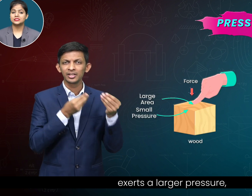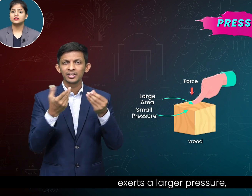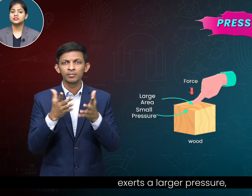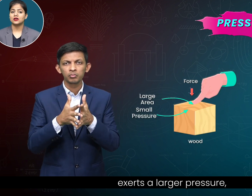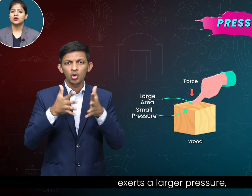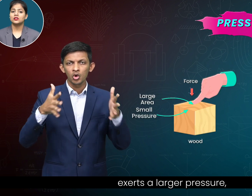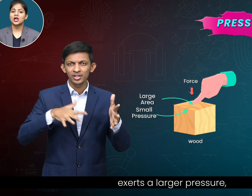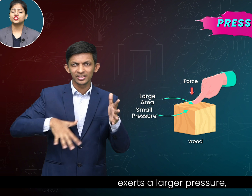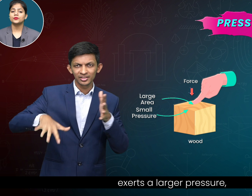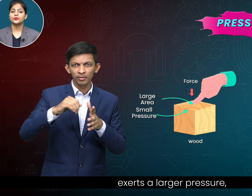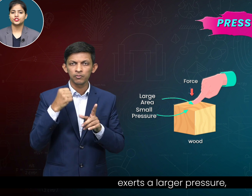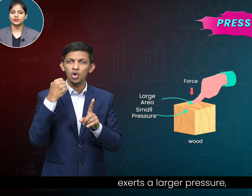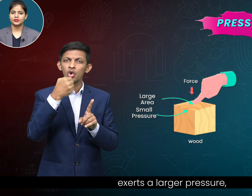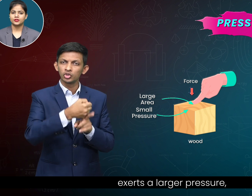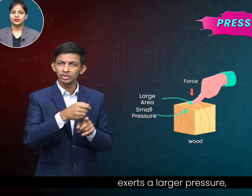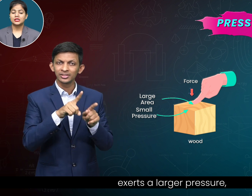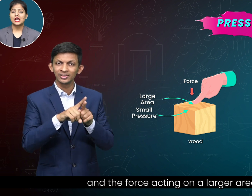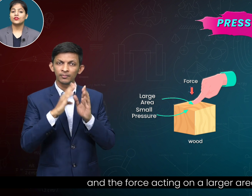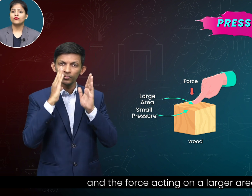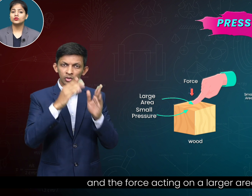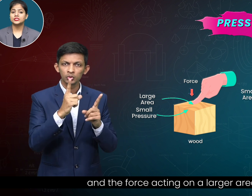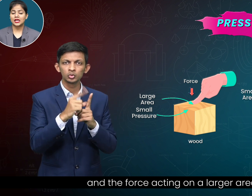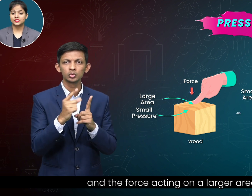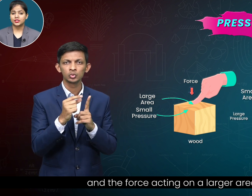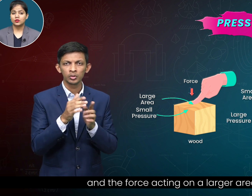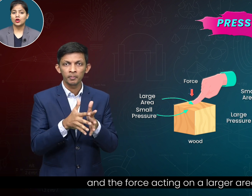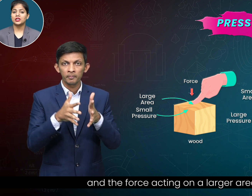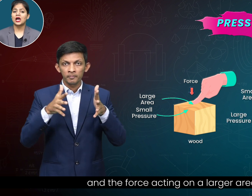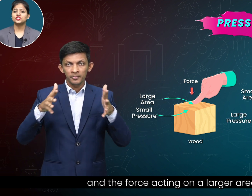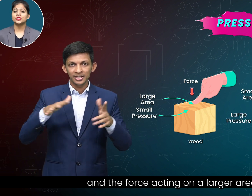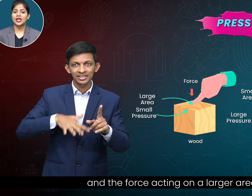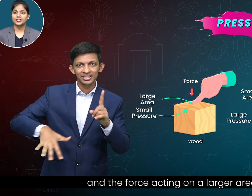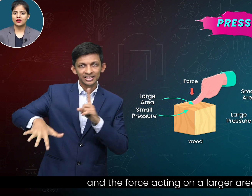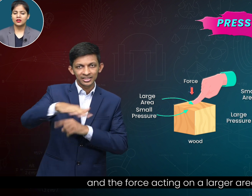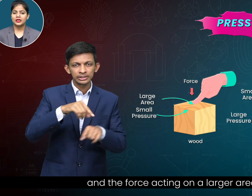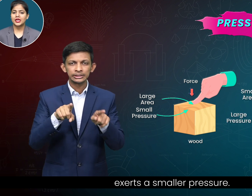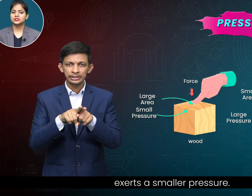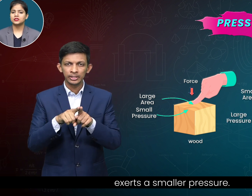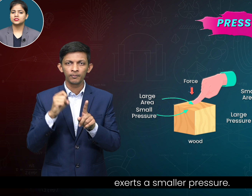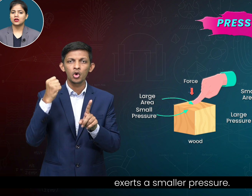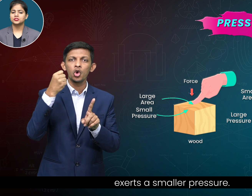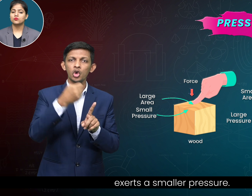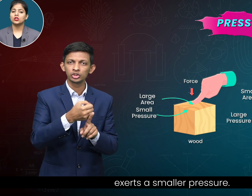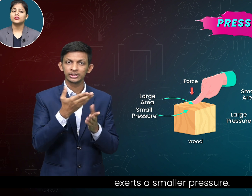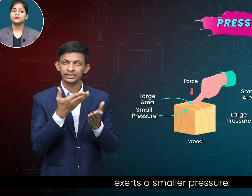exerts a larger pressure, and the force acting on a larger area exerts a smaller